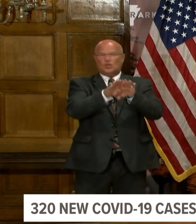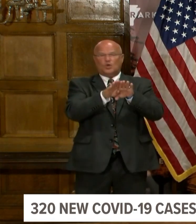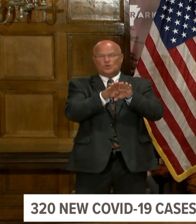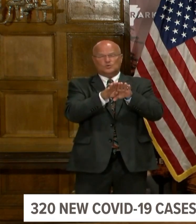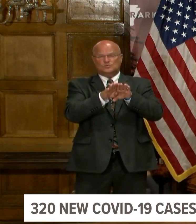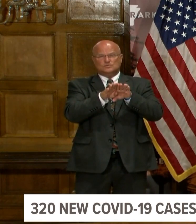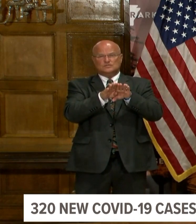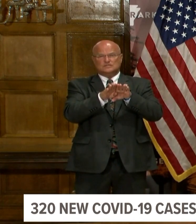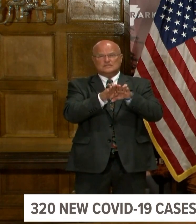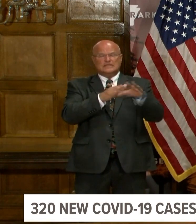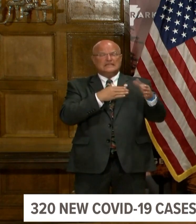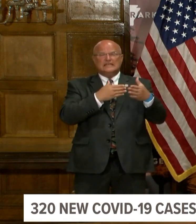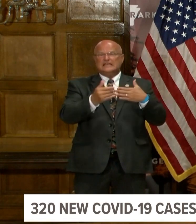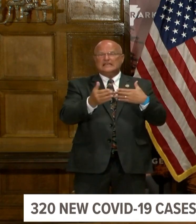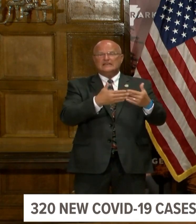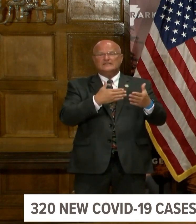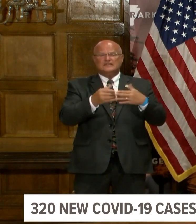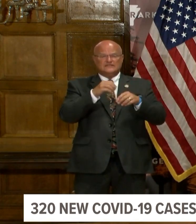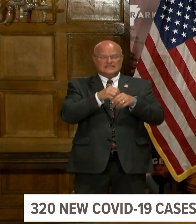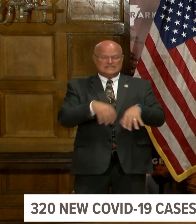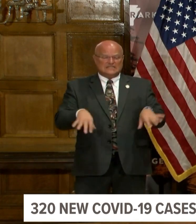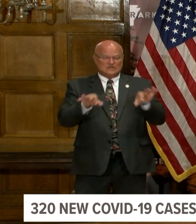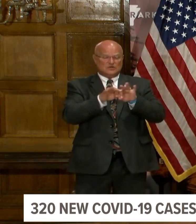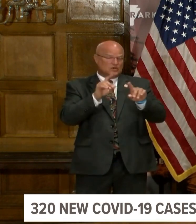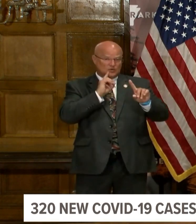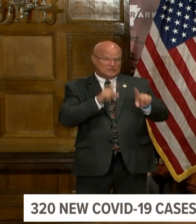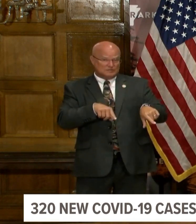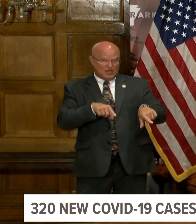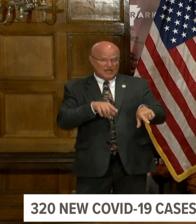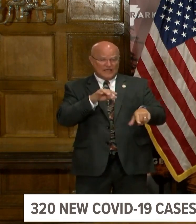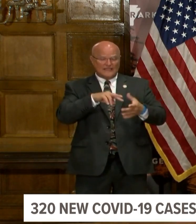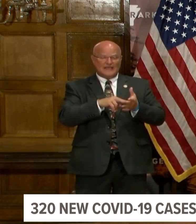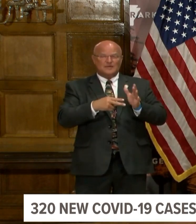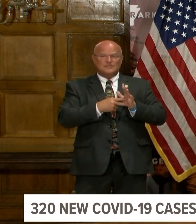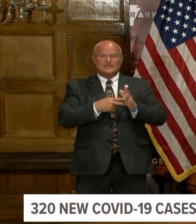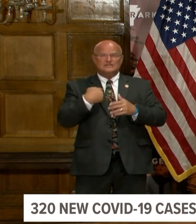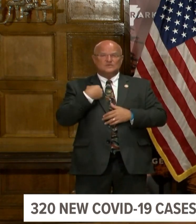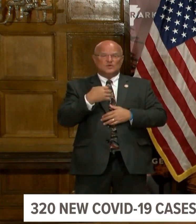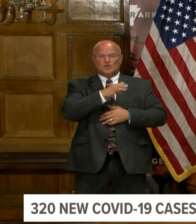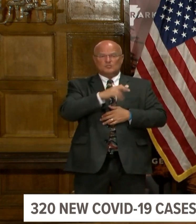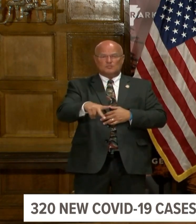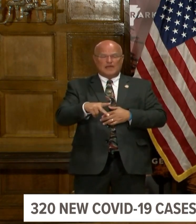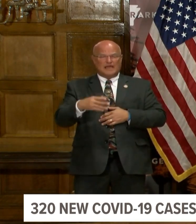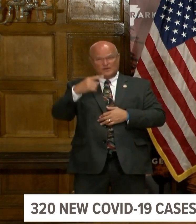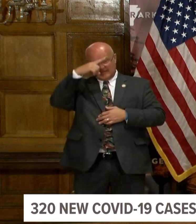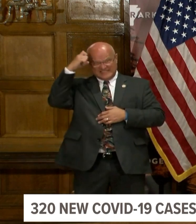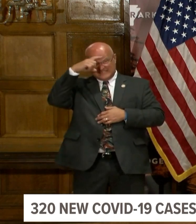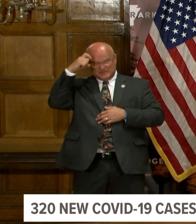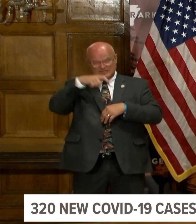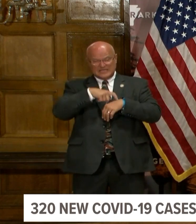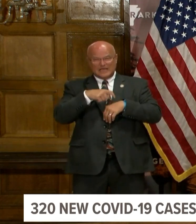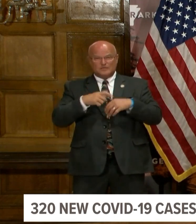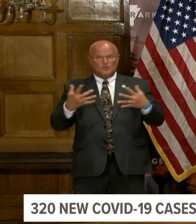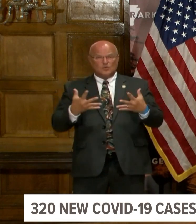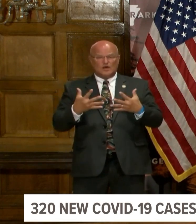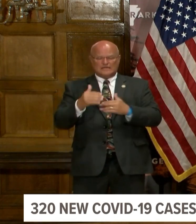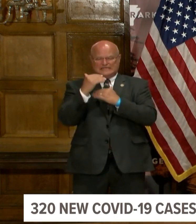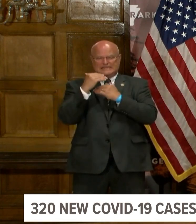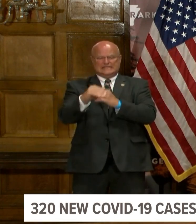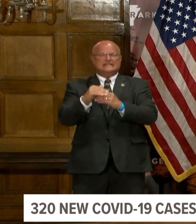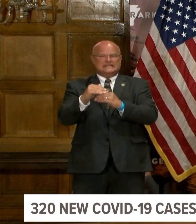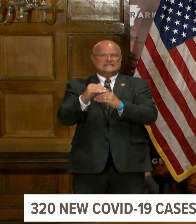on-site instruction, even if in a critical response, that means we're going back to what we did in the summer, which was